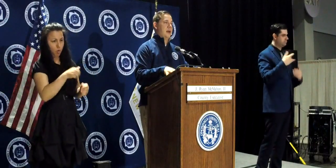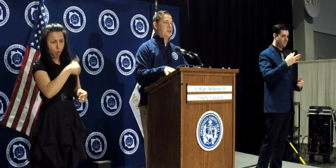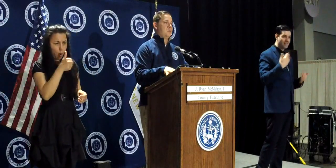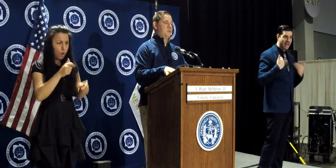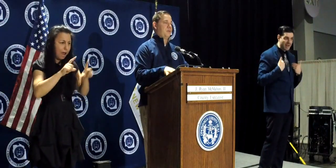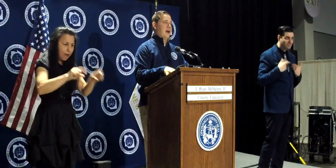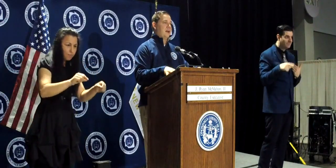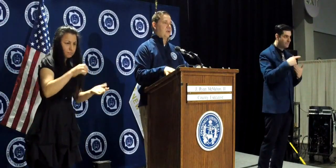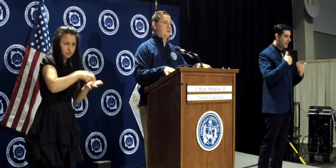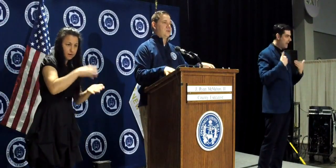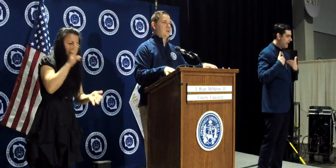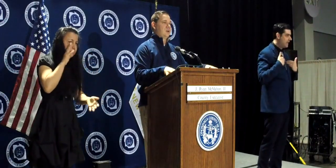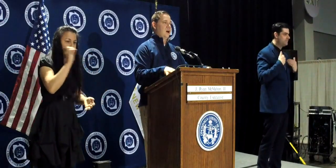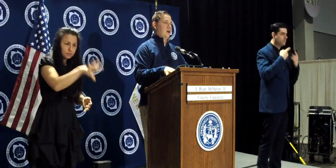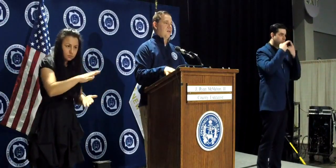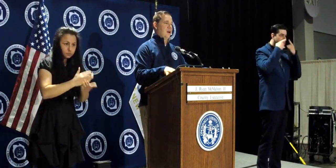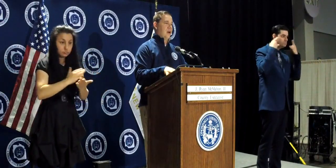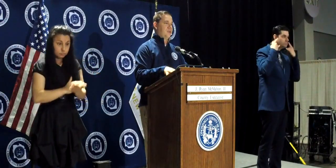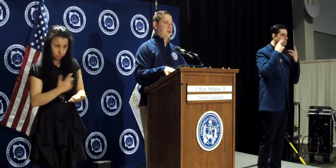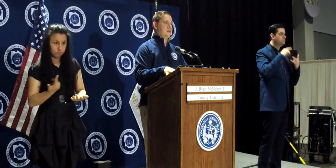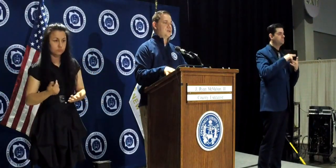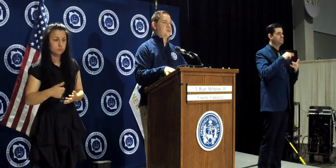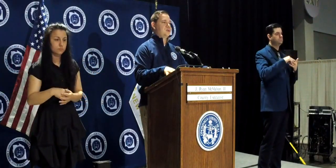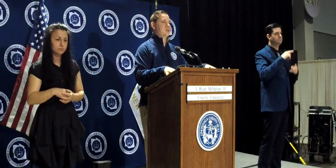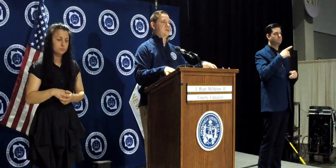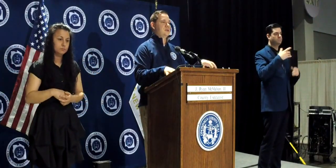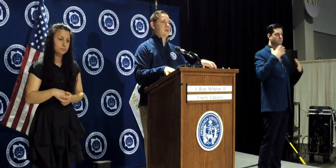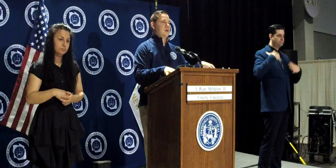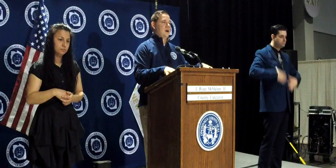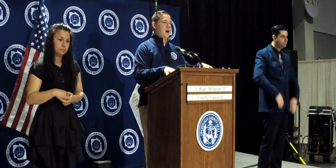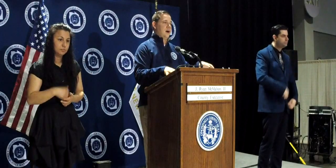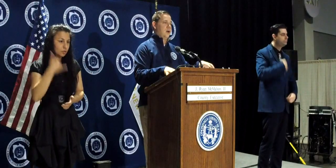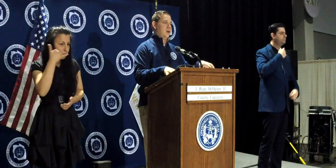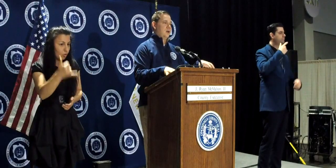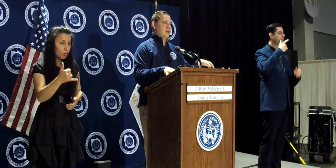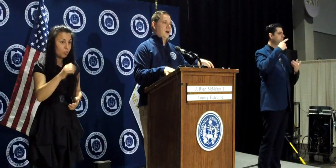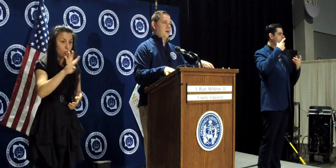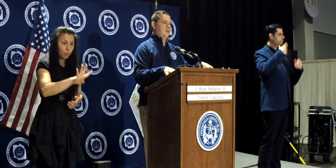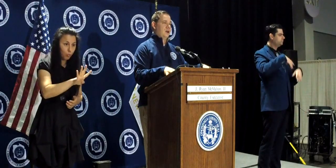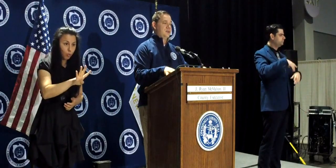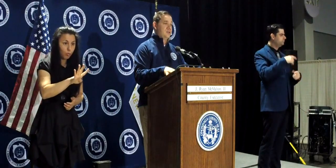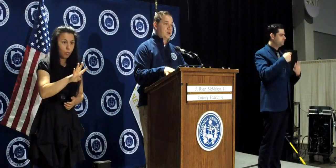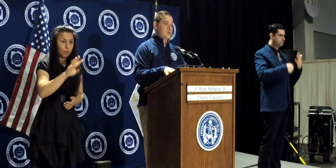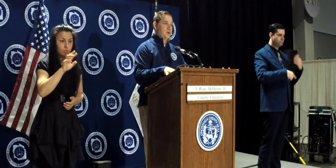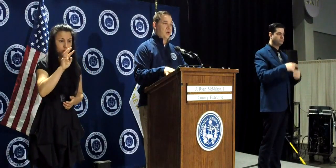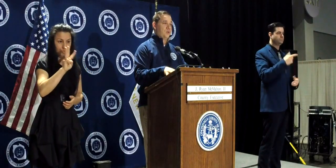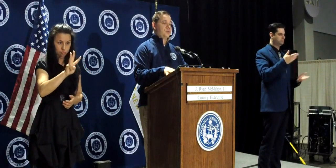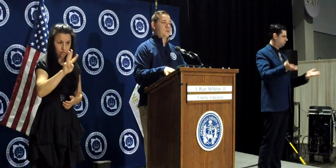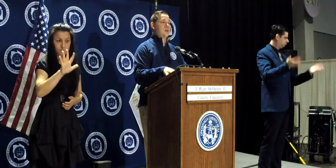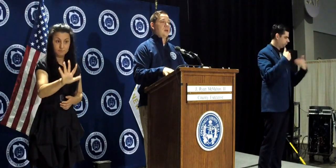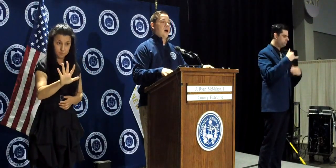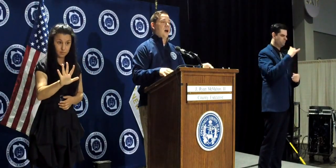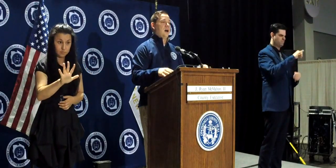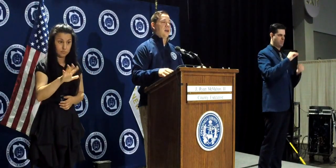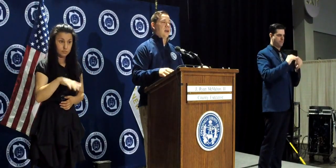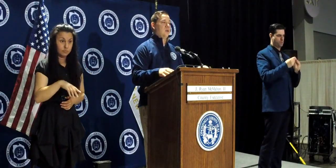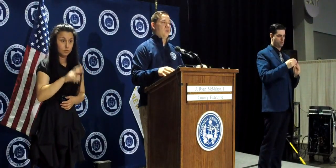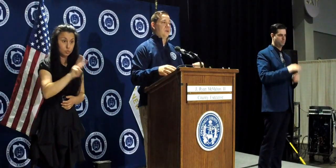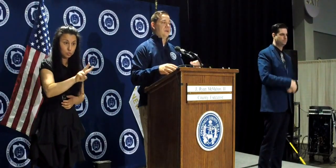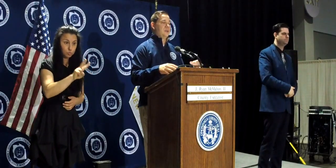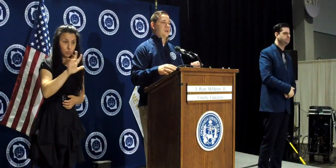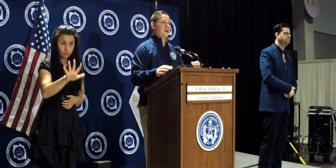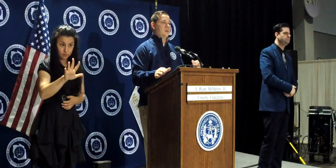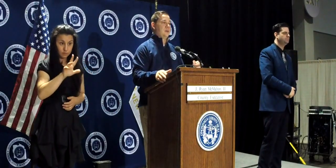emergency management providers, all of our healthcare institutions, our various nursing homes,